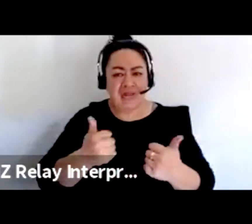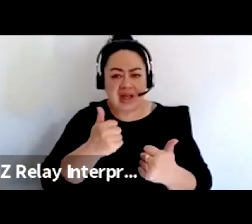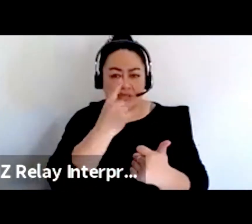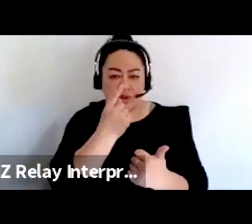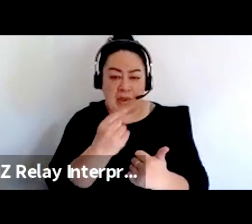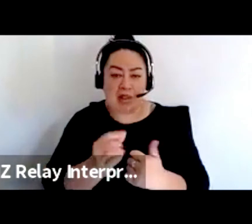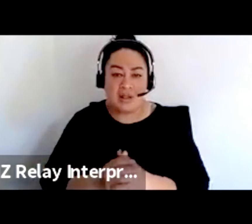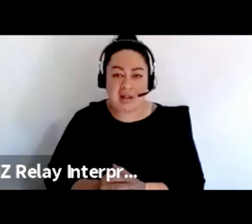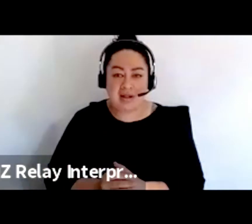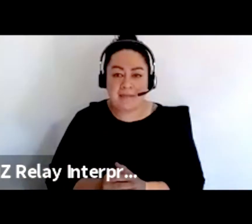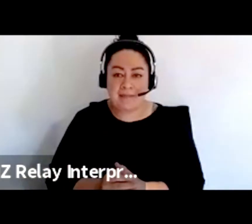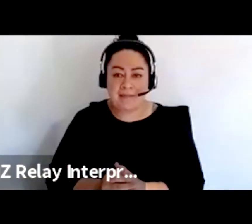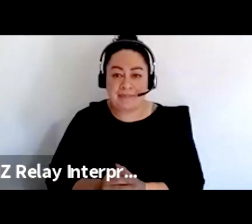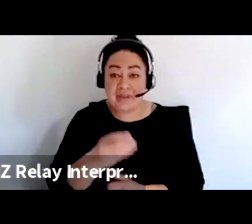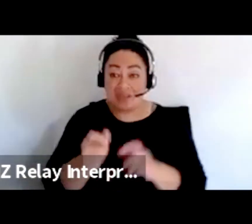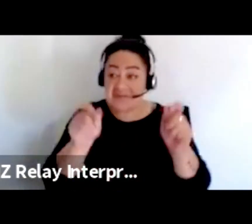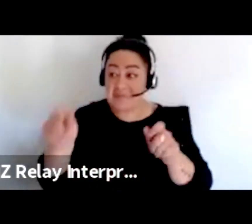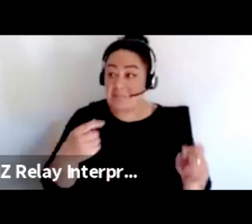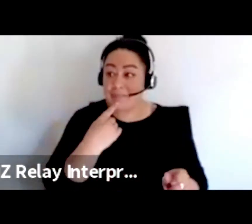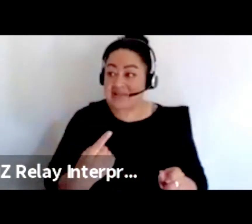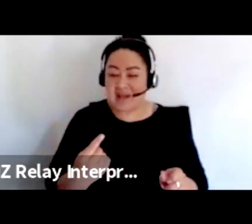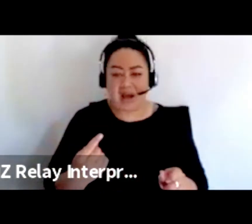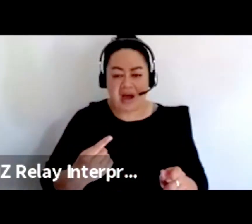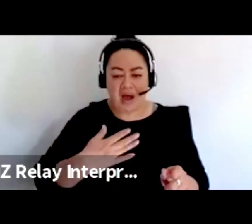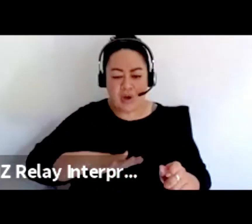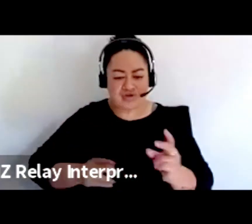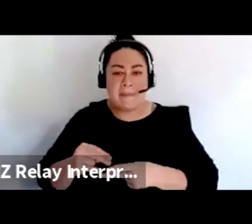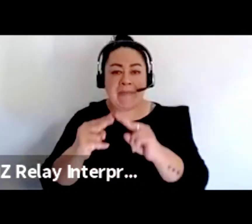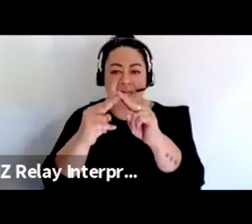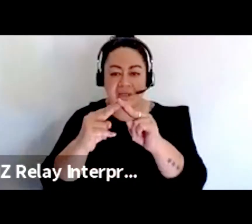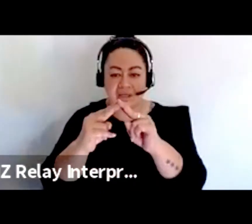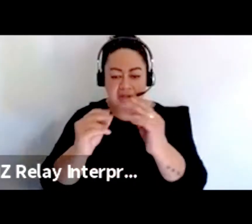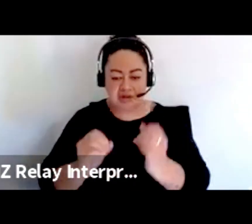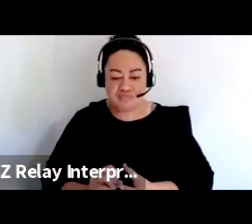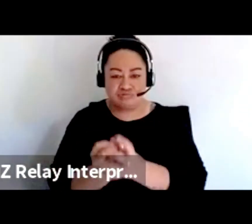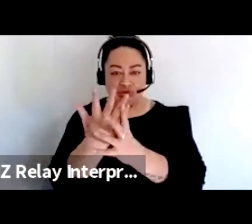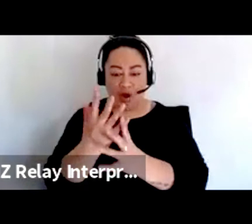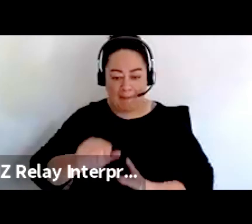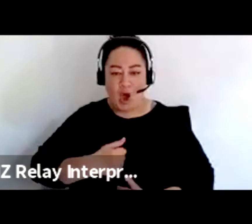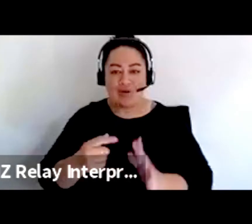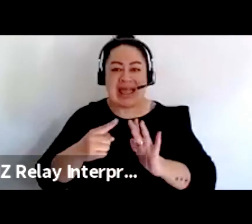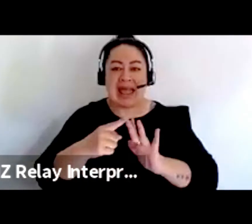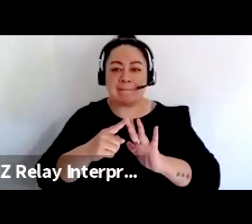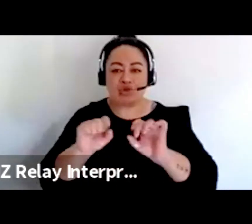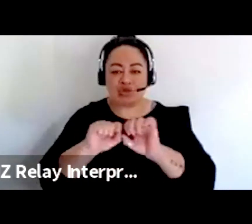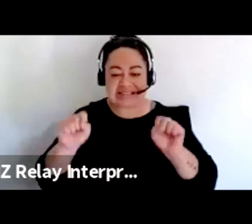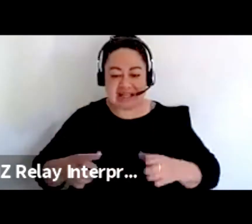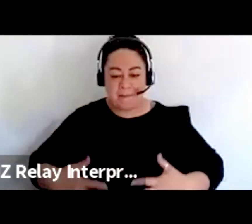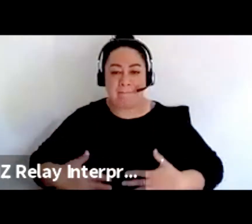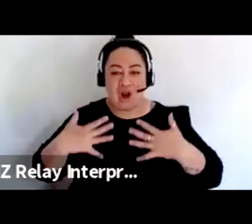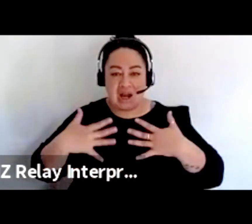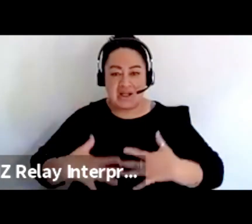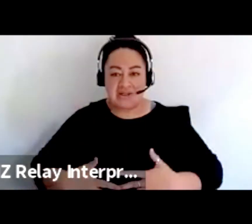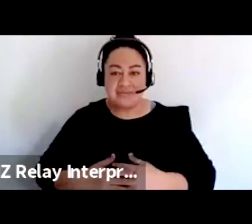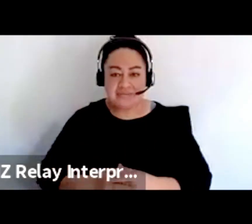well, I'm just going to build my own immune system to be strong, and I don't need the vaccine. What we